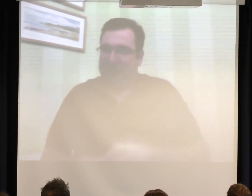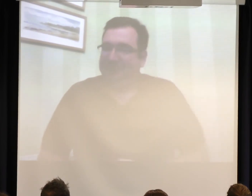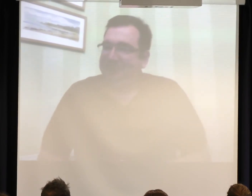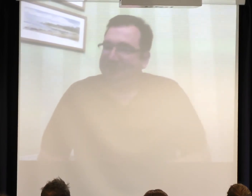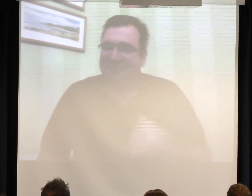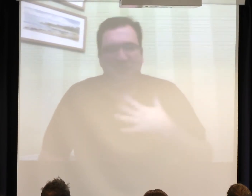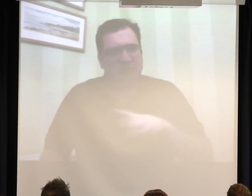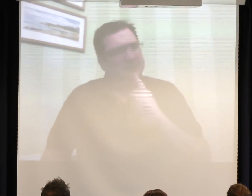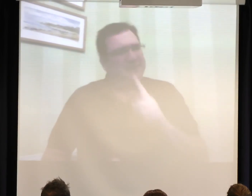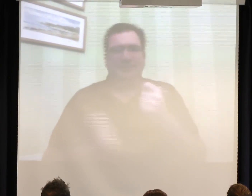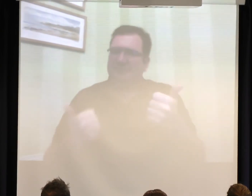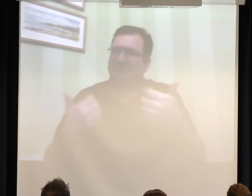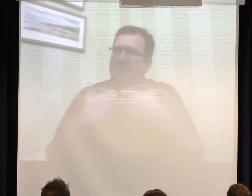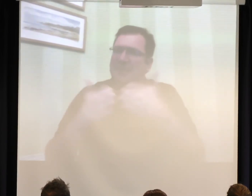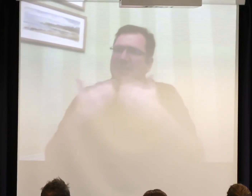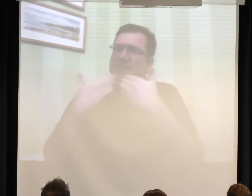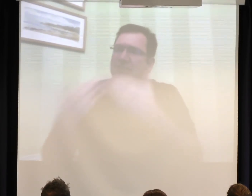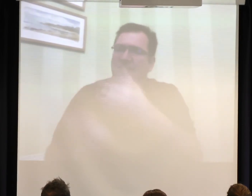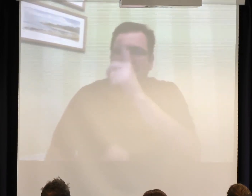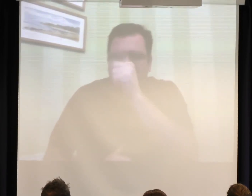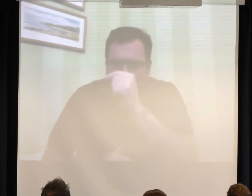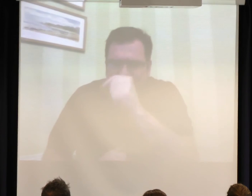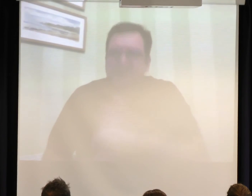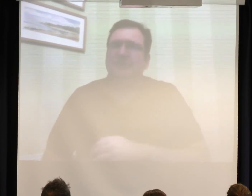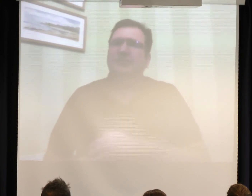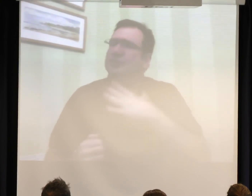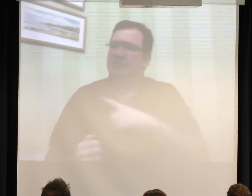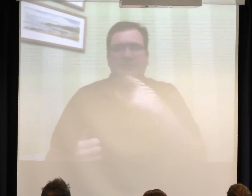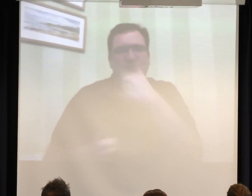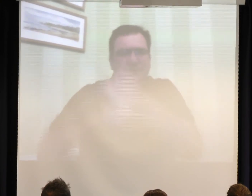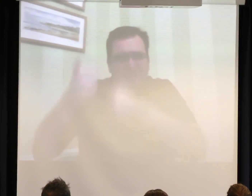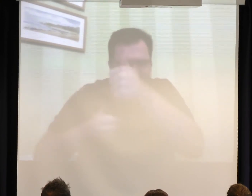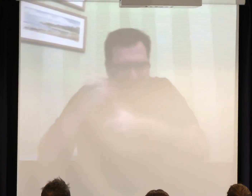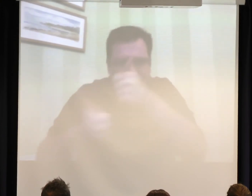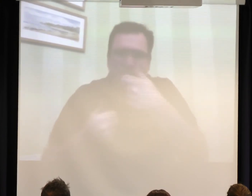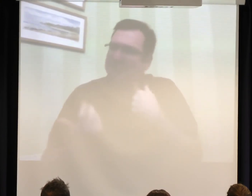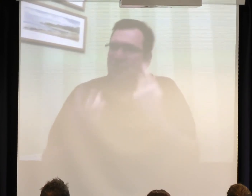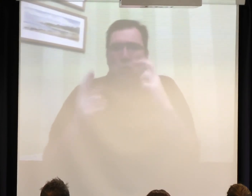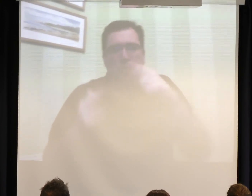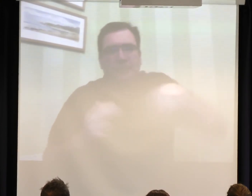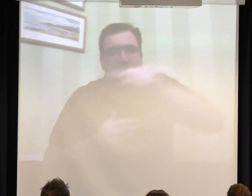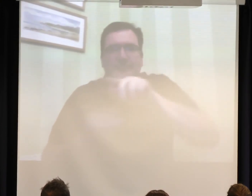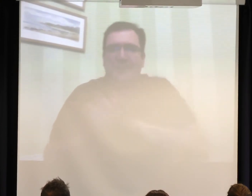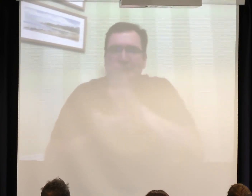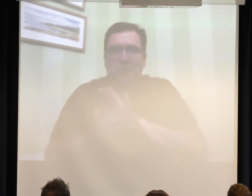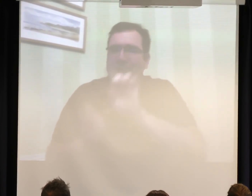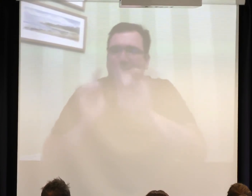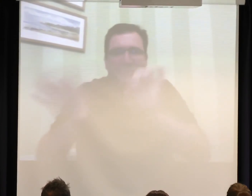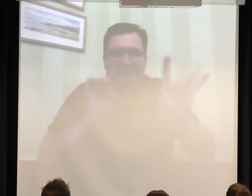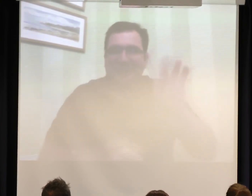Centre to be named in his honour. Many thanks again to John. I want to congratulate him and say that I hope